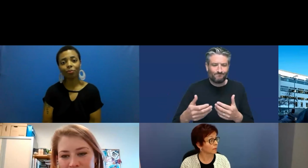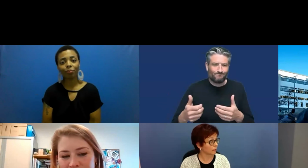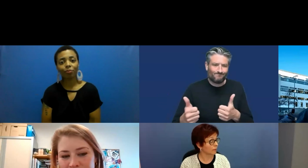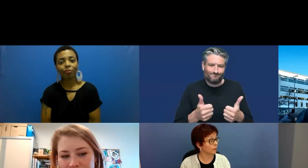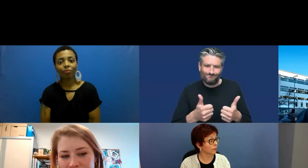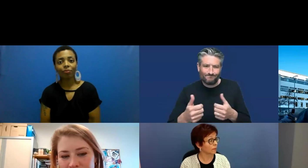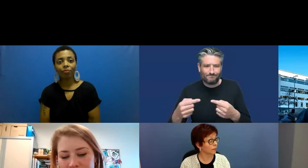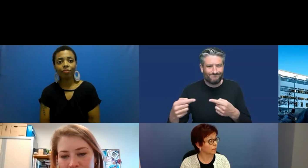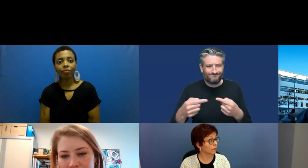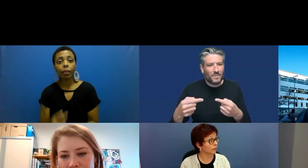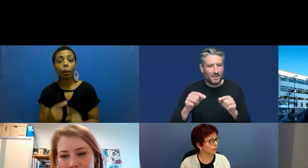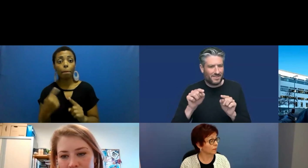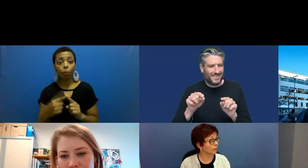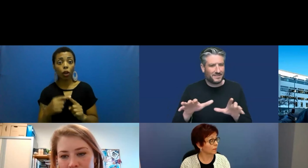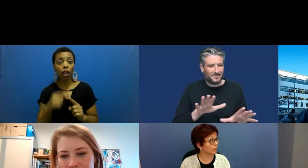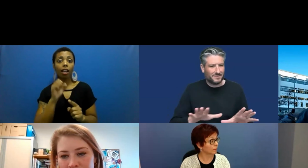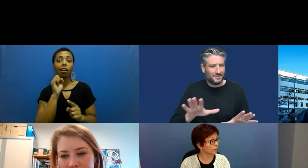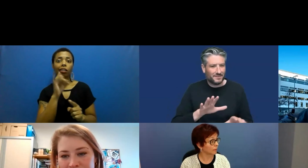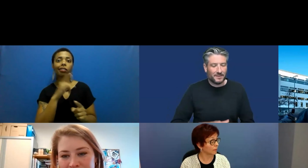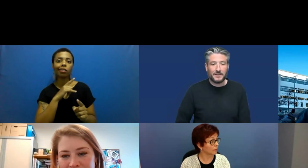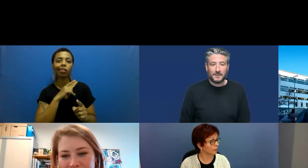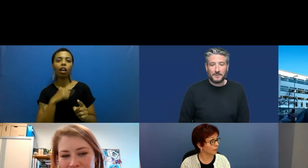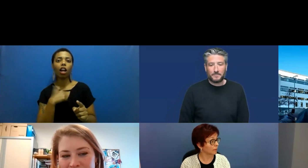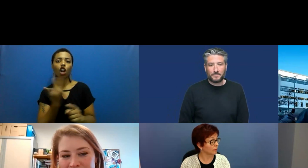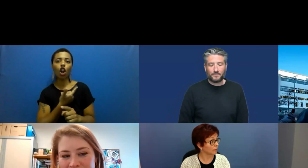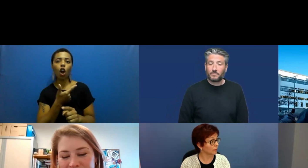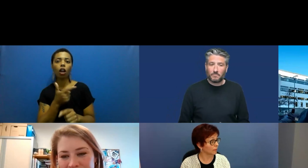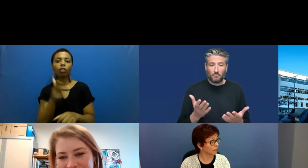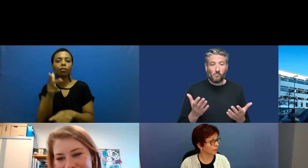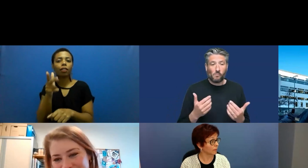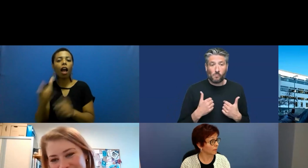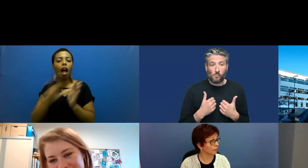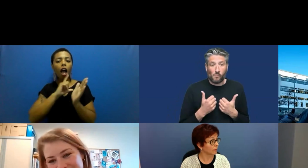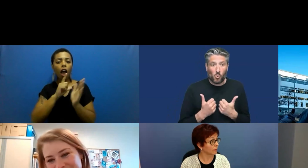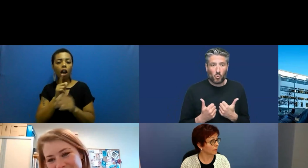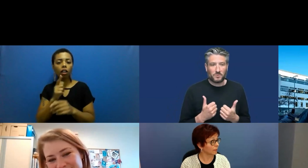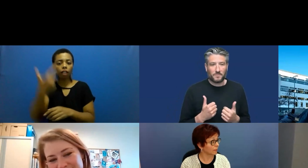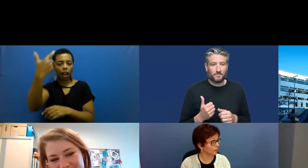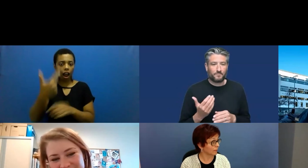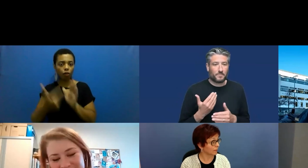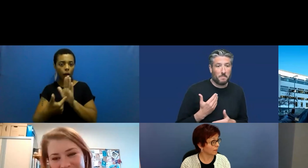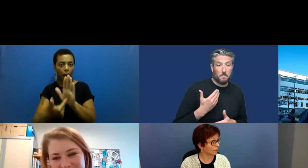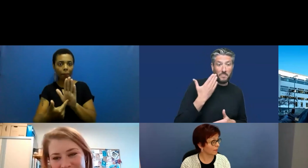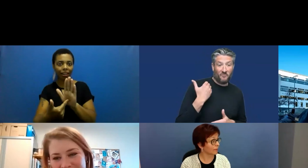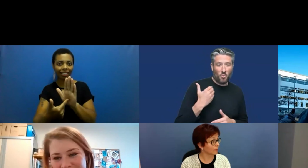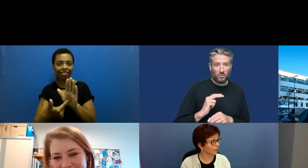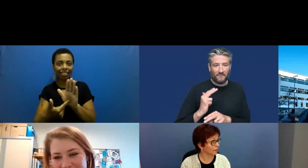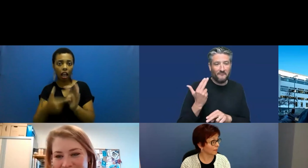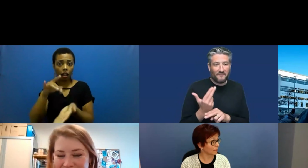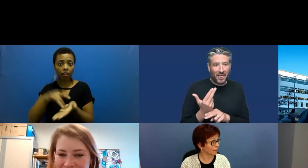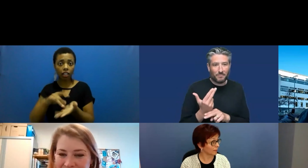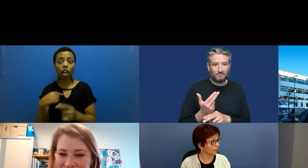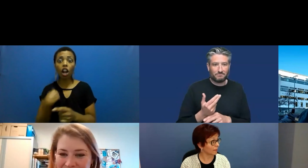because the fact that we pre-recorded our presentations, it was not so easy just to